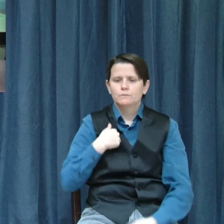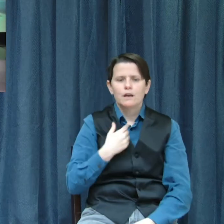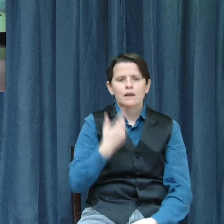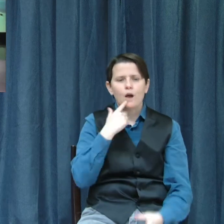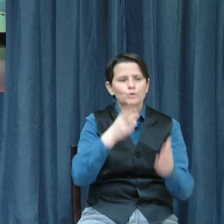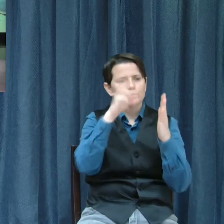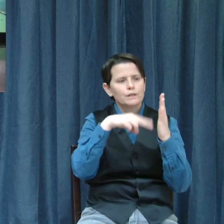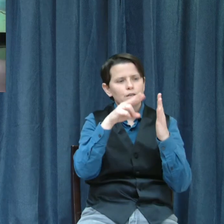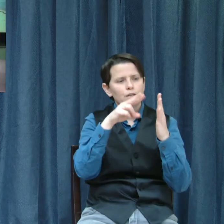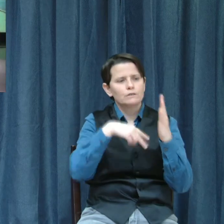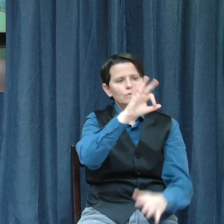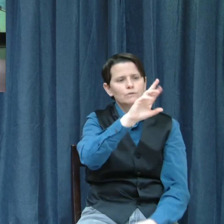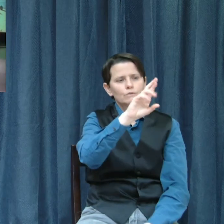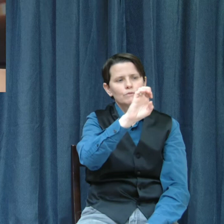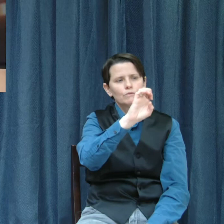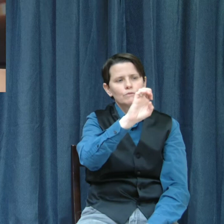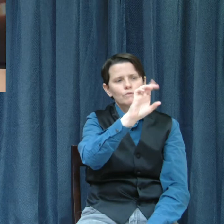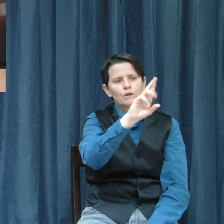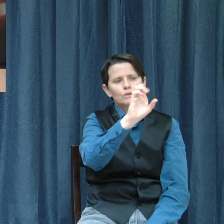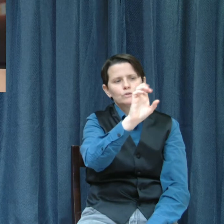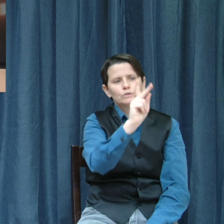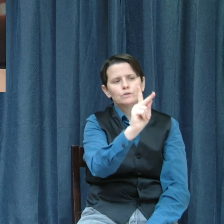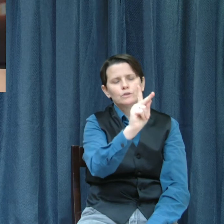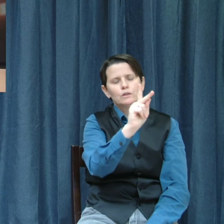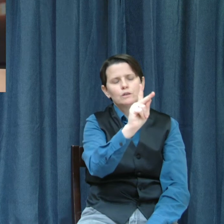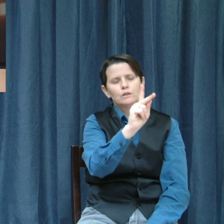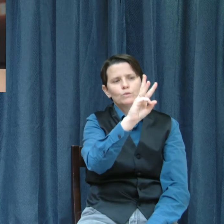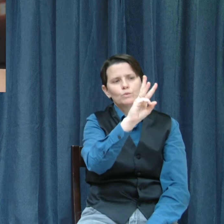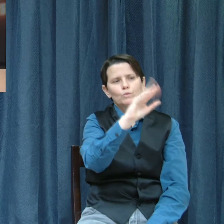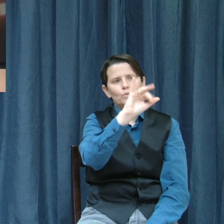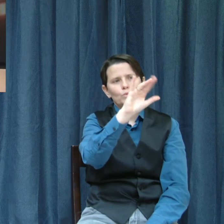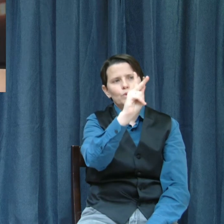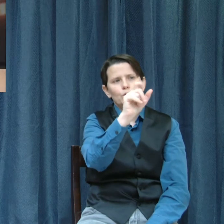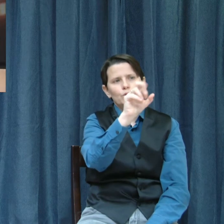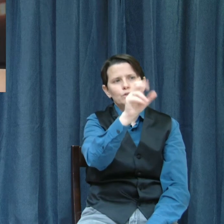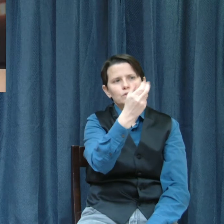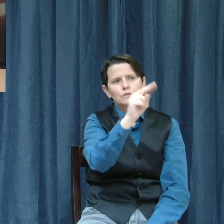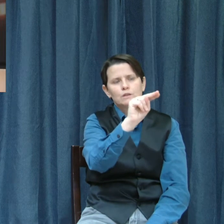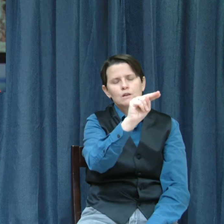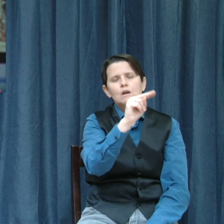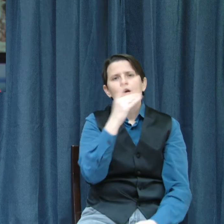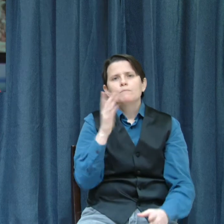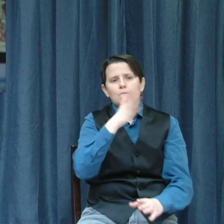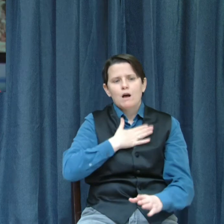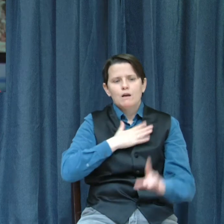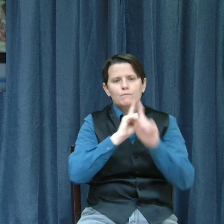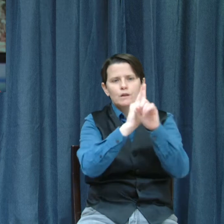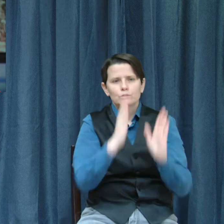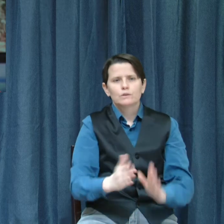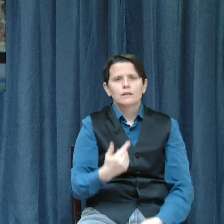late Frederick Wilkerson, mm-hmm. I read, God loves me. And he said, read it again. I said, God loves me. He said, read it